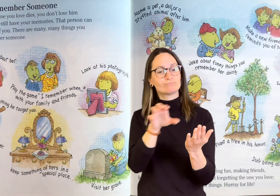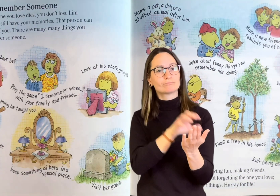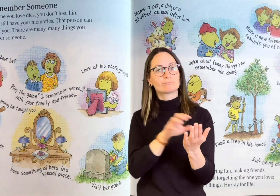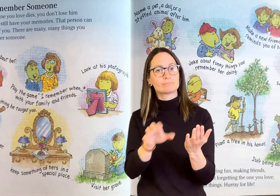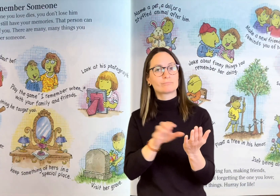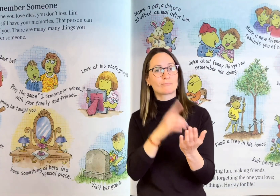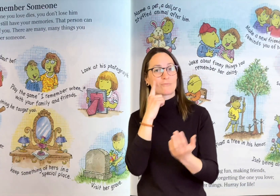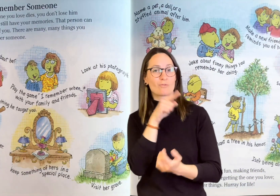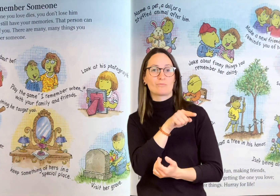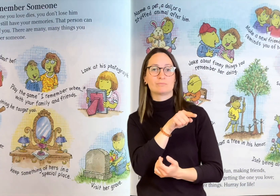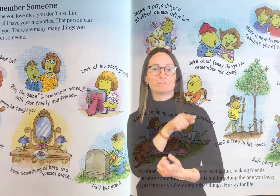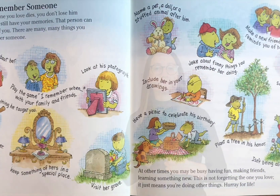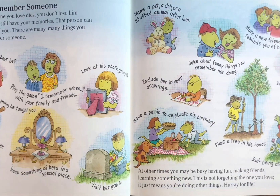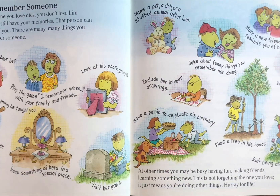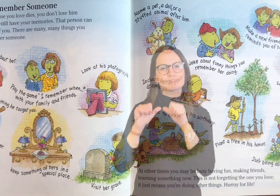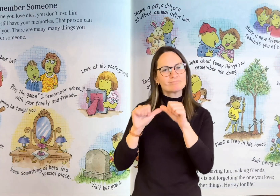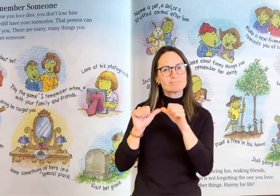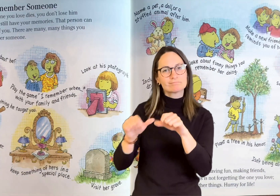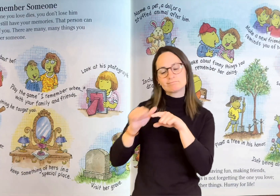Make a scrapbook about her.